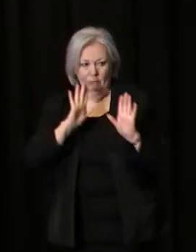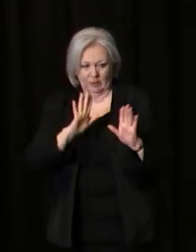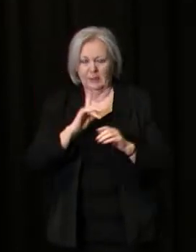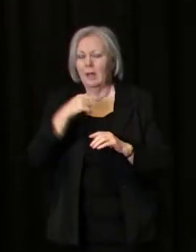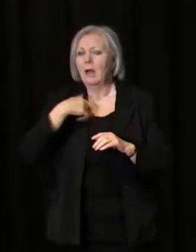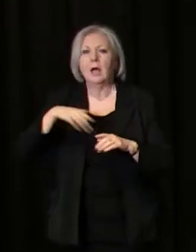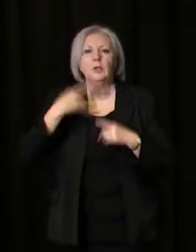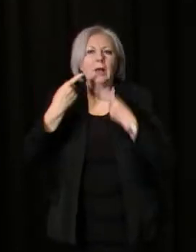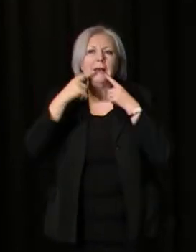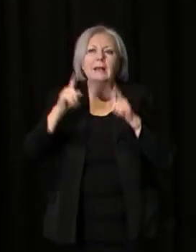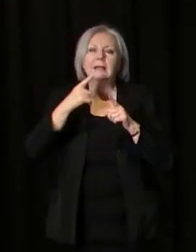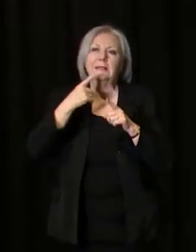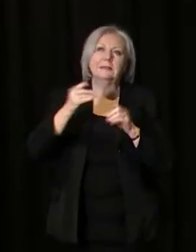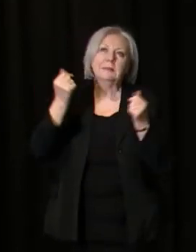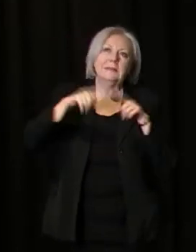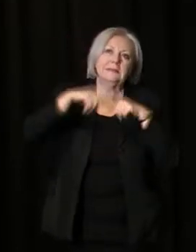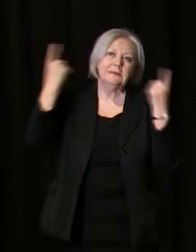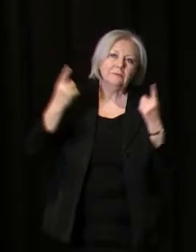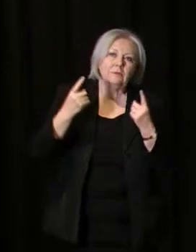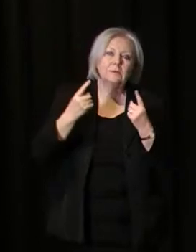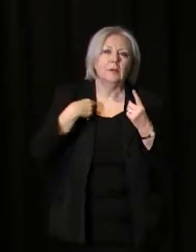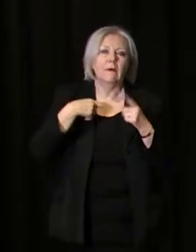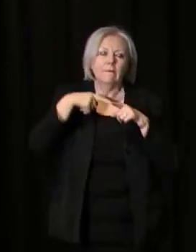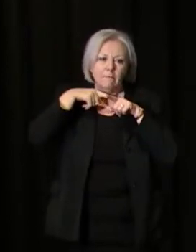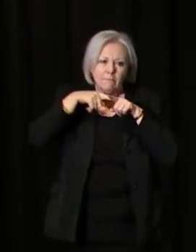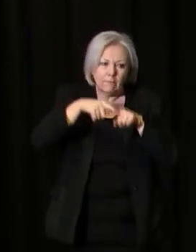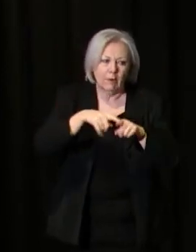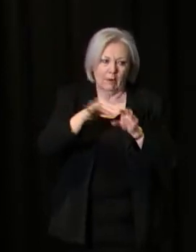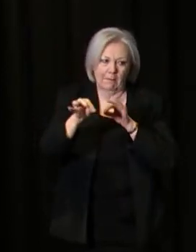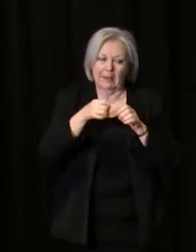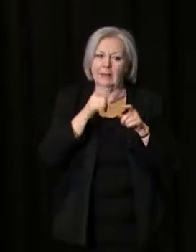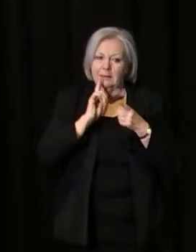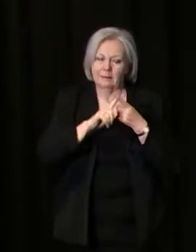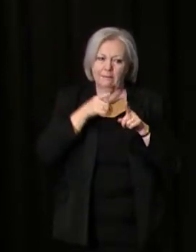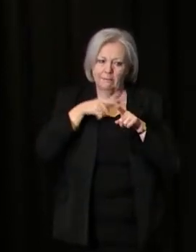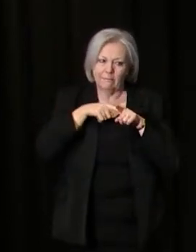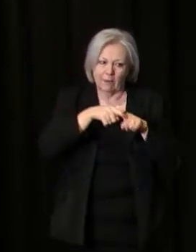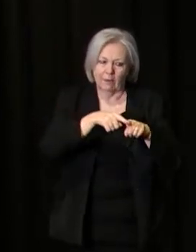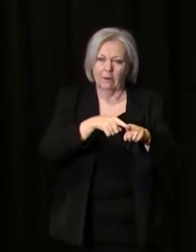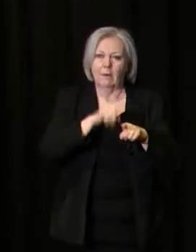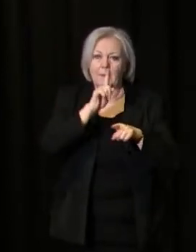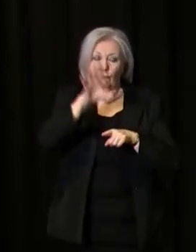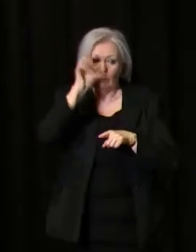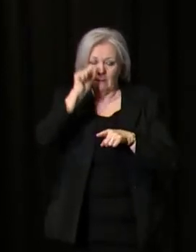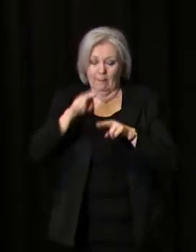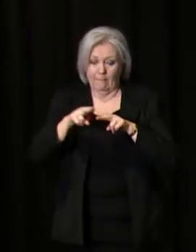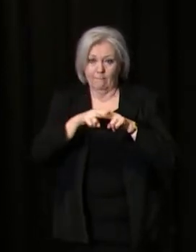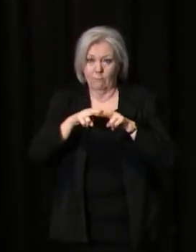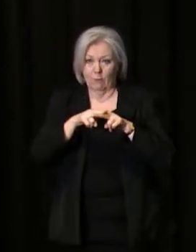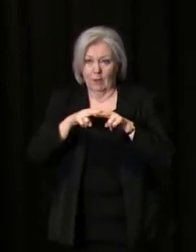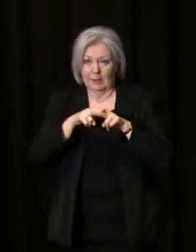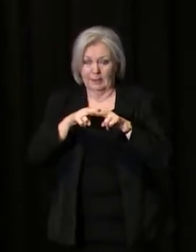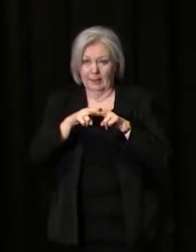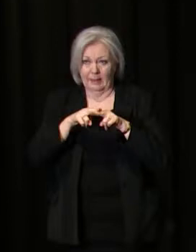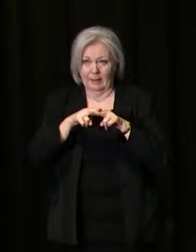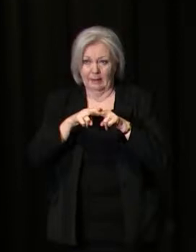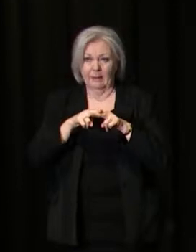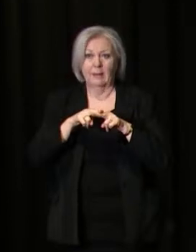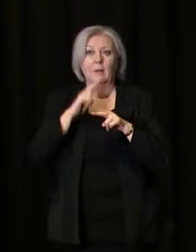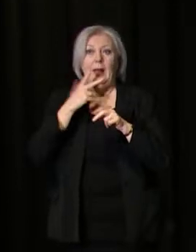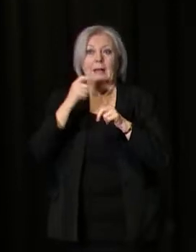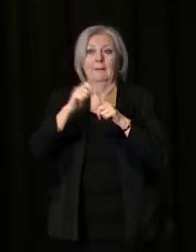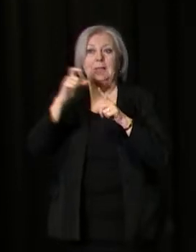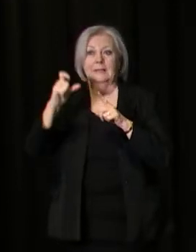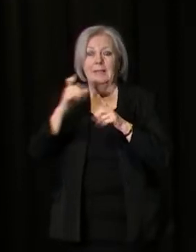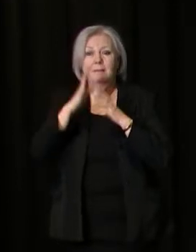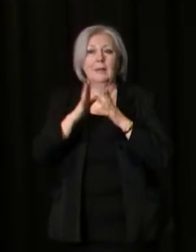change the school's roadmap. Important thing, of course, though, is once we hit 80% on Friday, the following school week, we'll have all of our